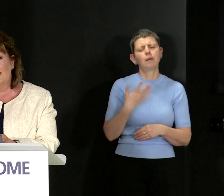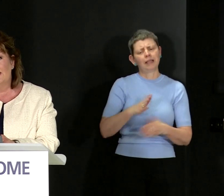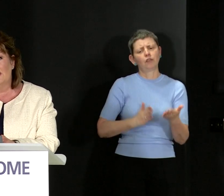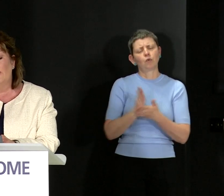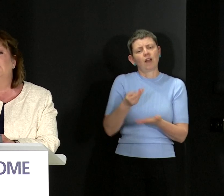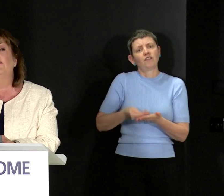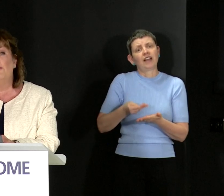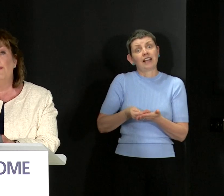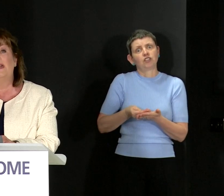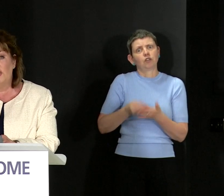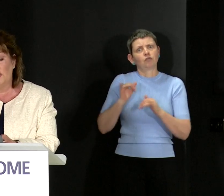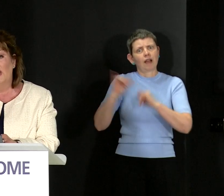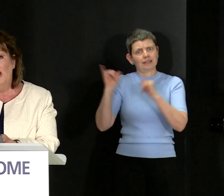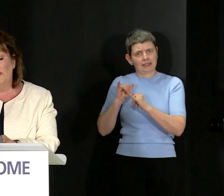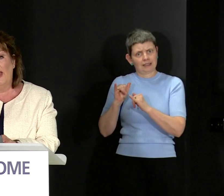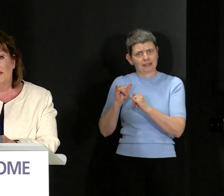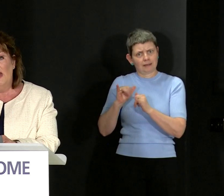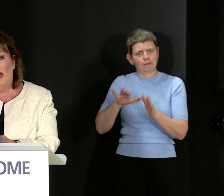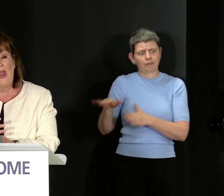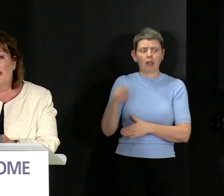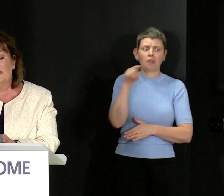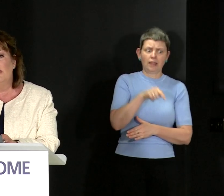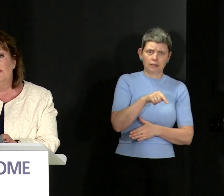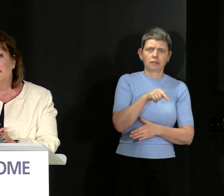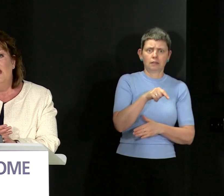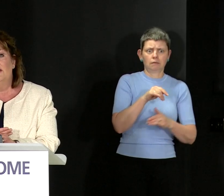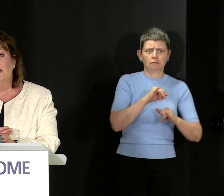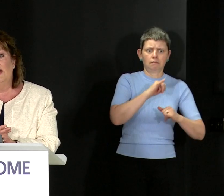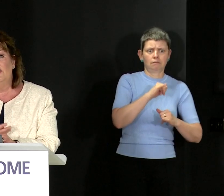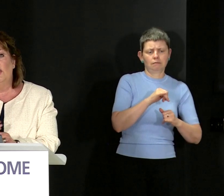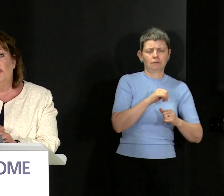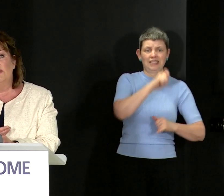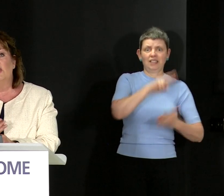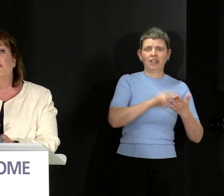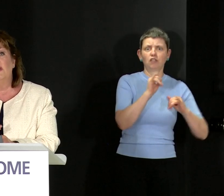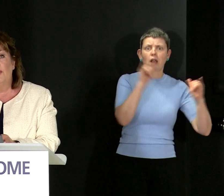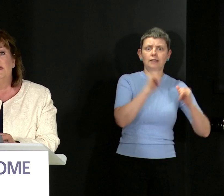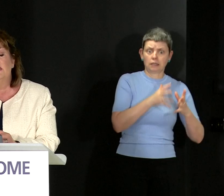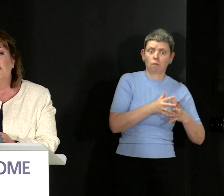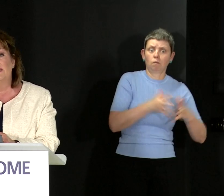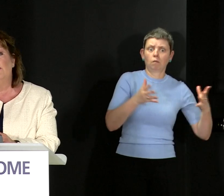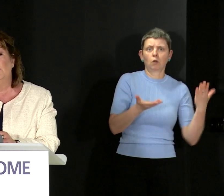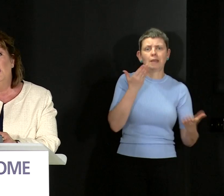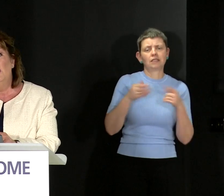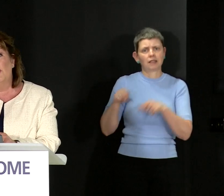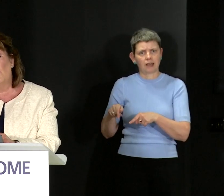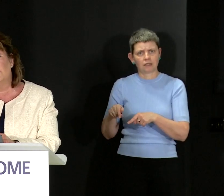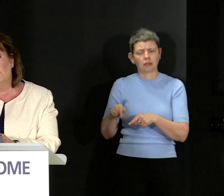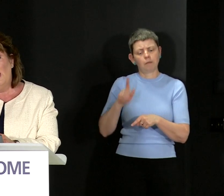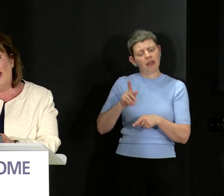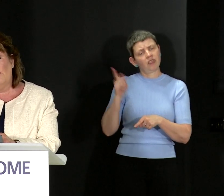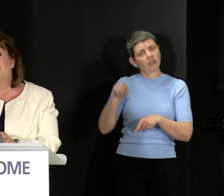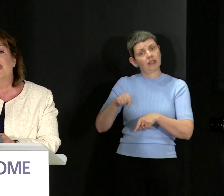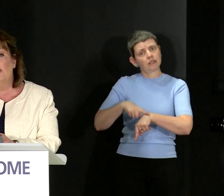this crisis is of a different magnitude than that. And we had schemes to ensure there was Adopt an Apprentice, for example, but